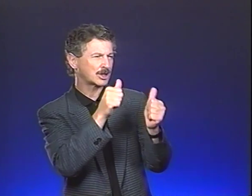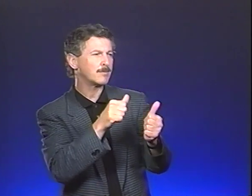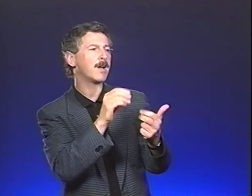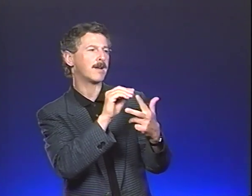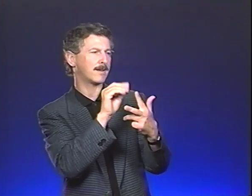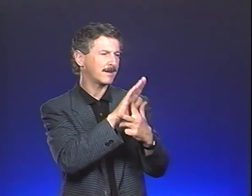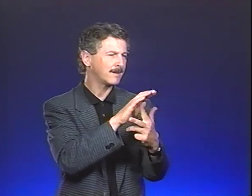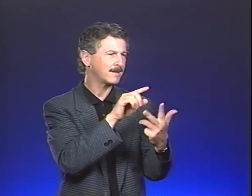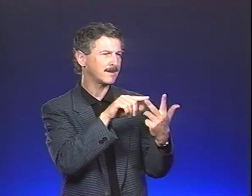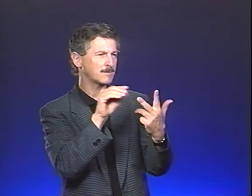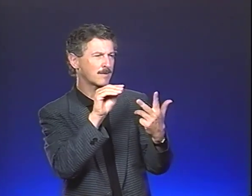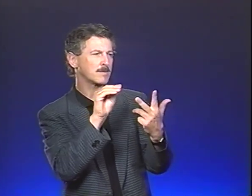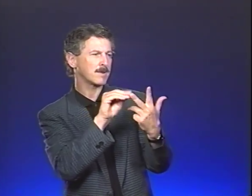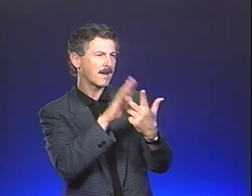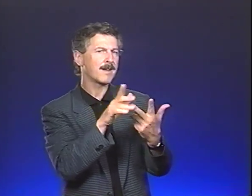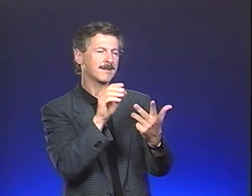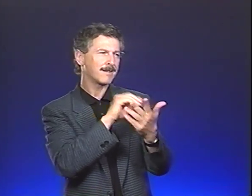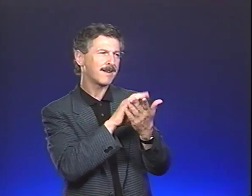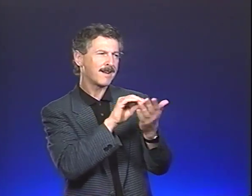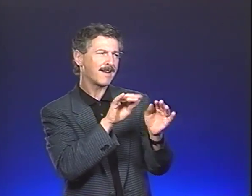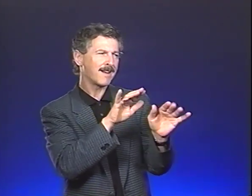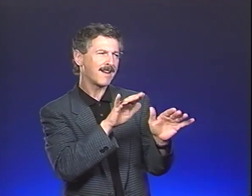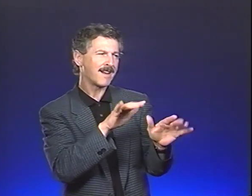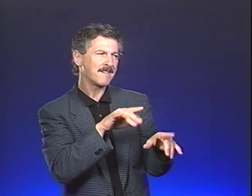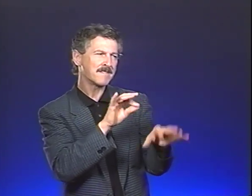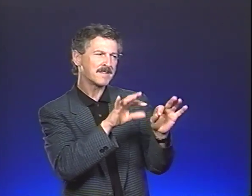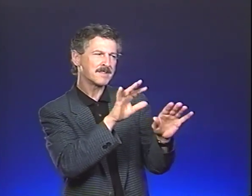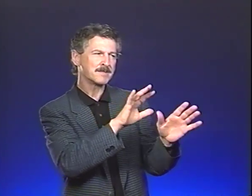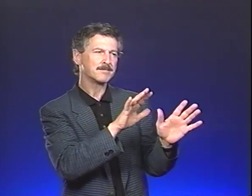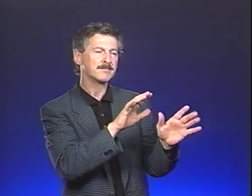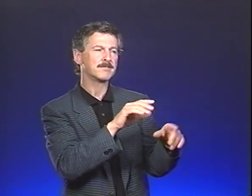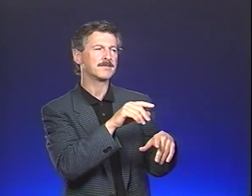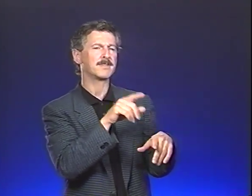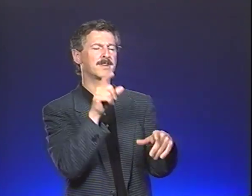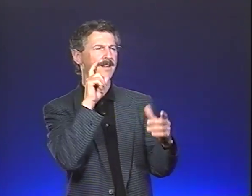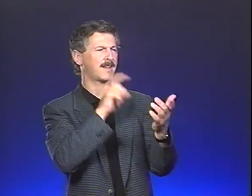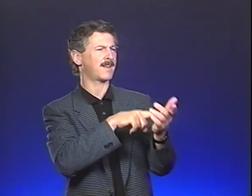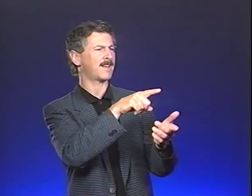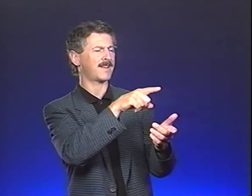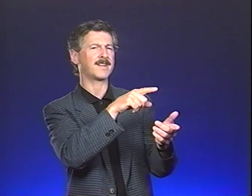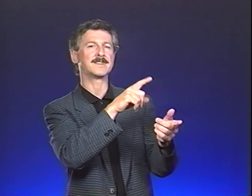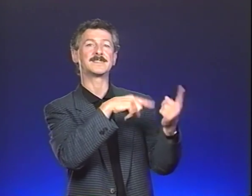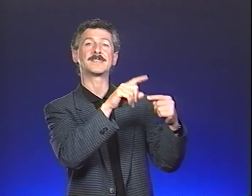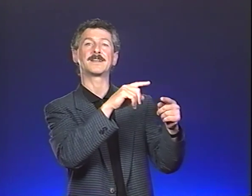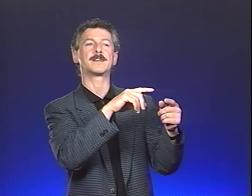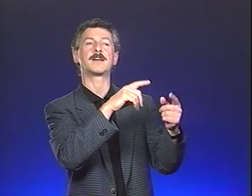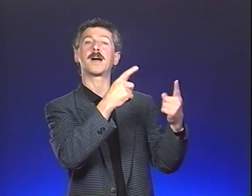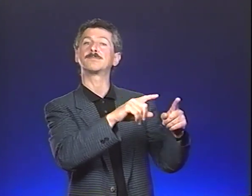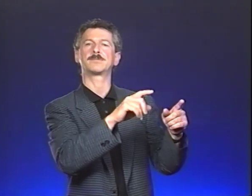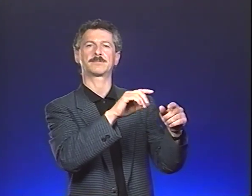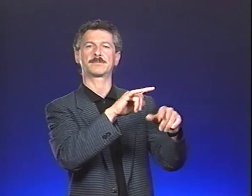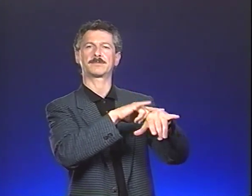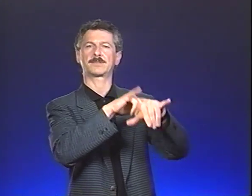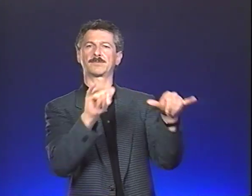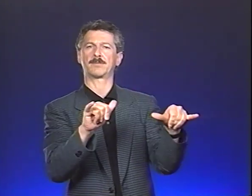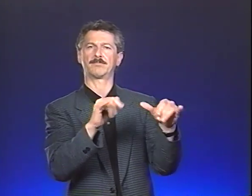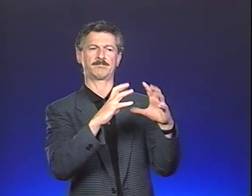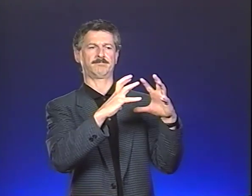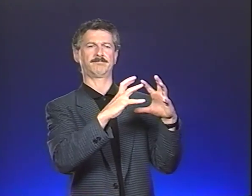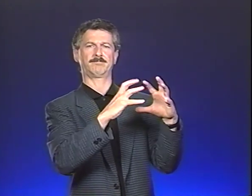Stokoe also devised a notation system to record the parameters of each sign. Stokoe also felt that the parts